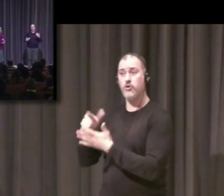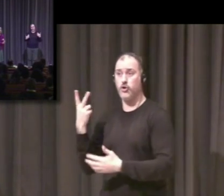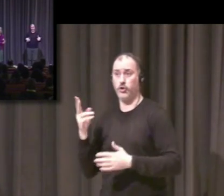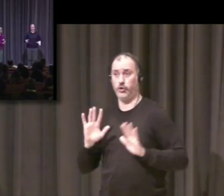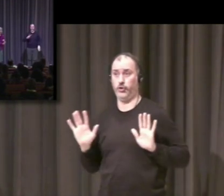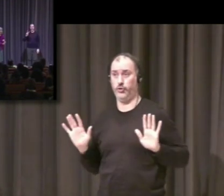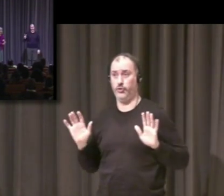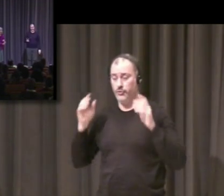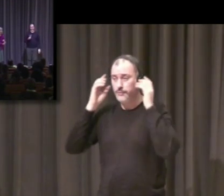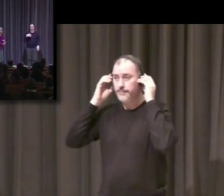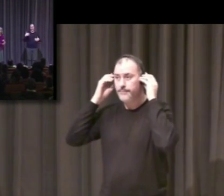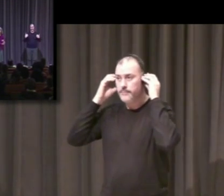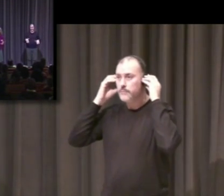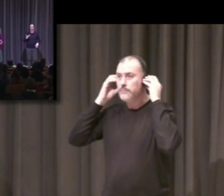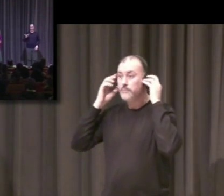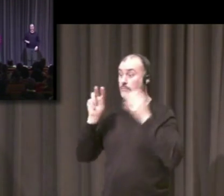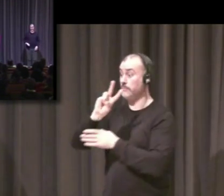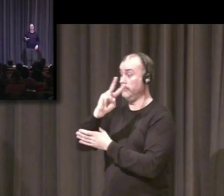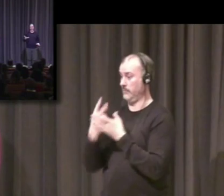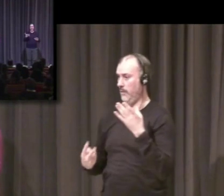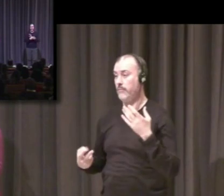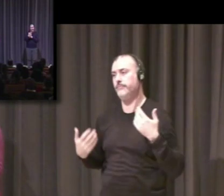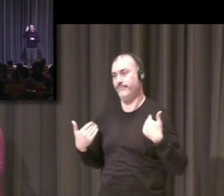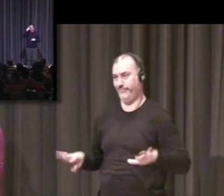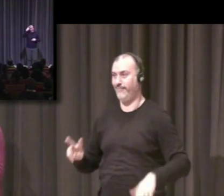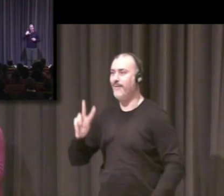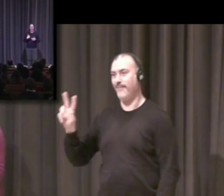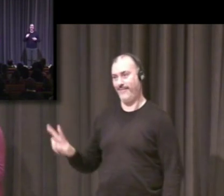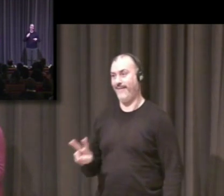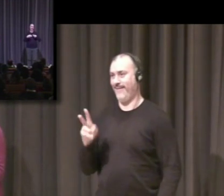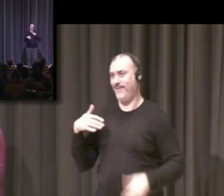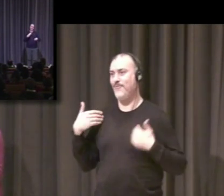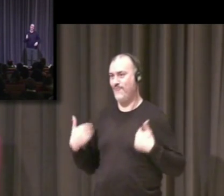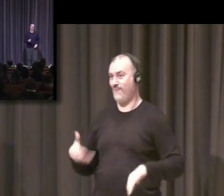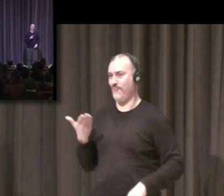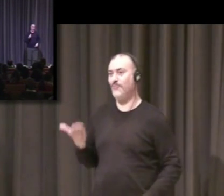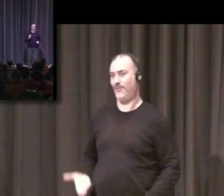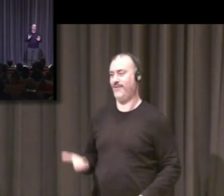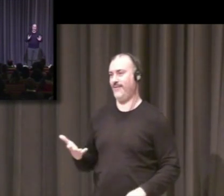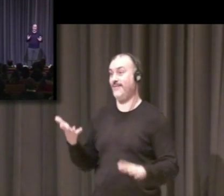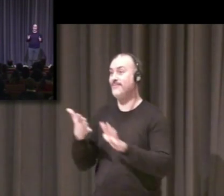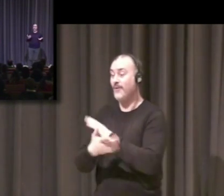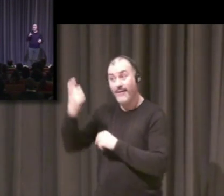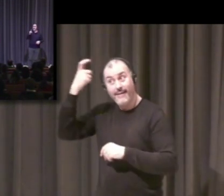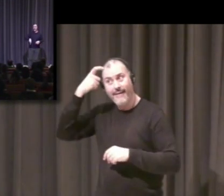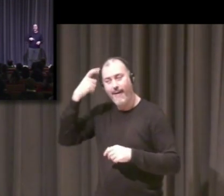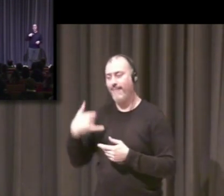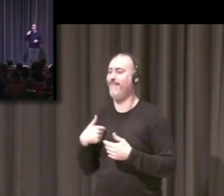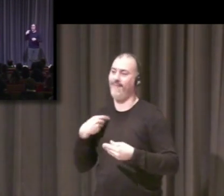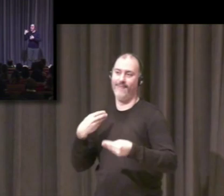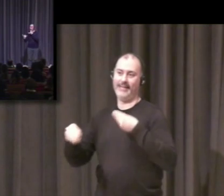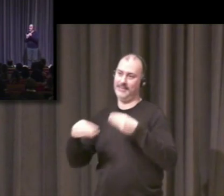mental flexibility. You can face new problems and do better at them. You have